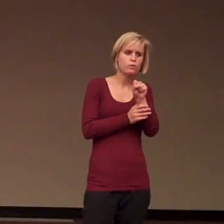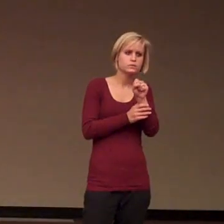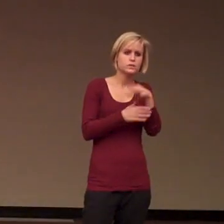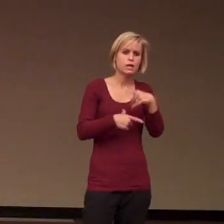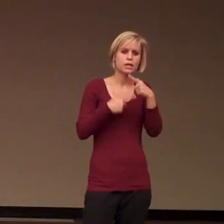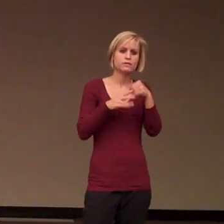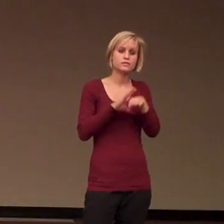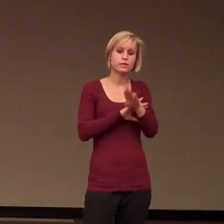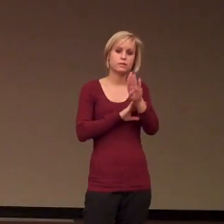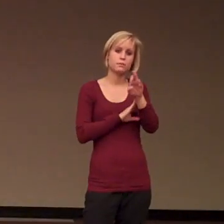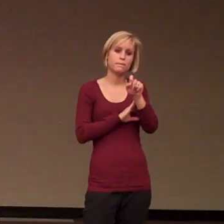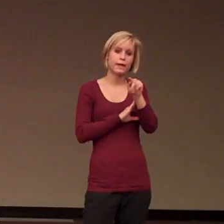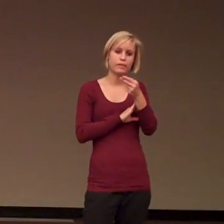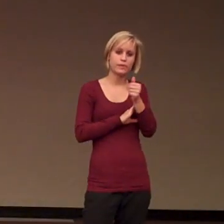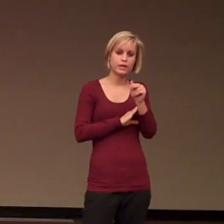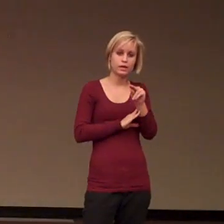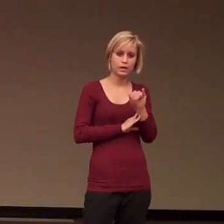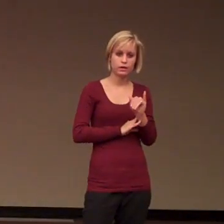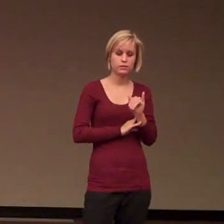Javersak,